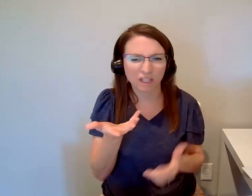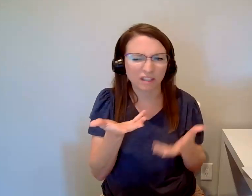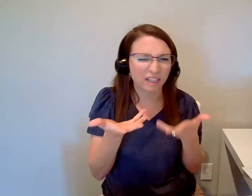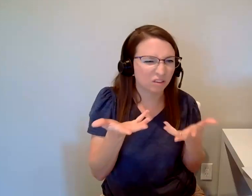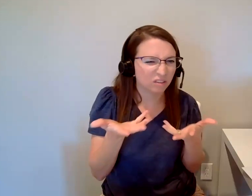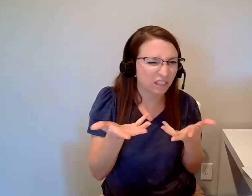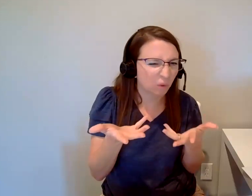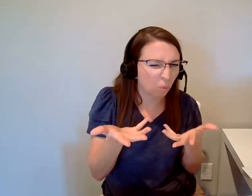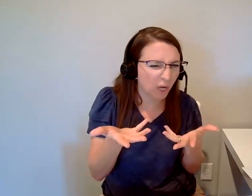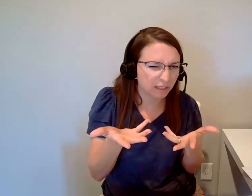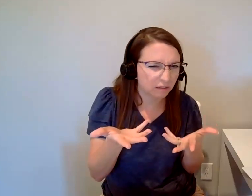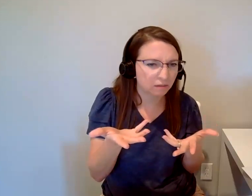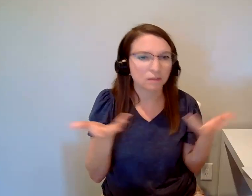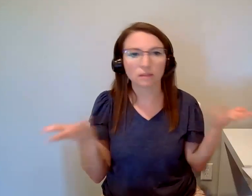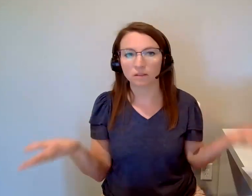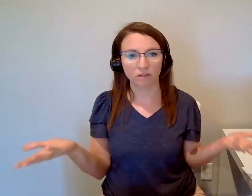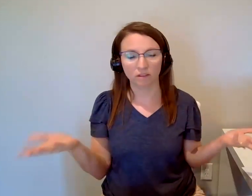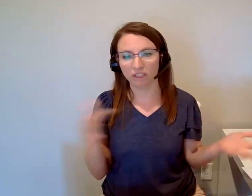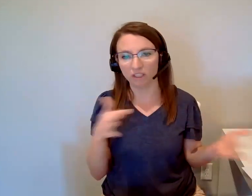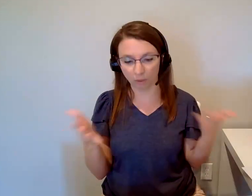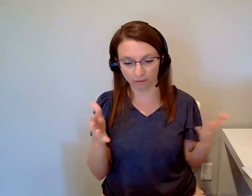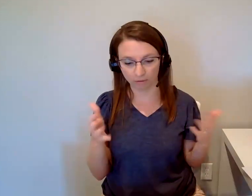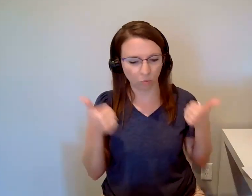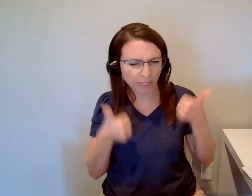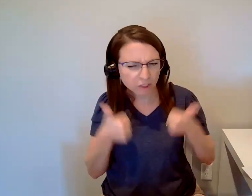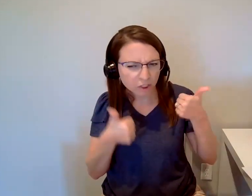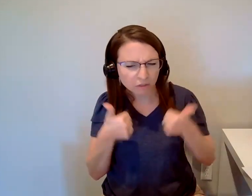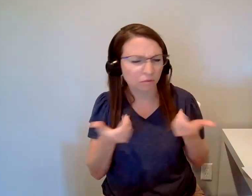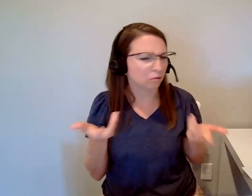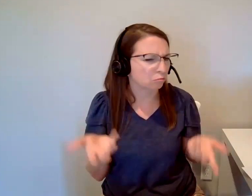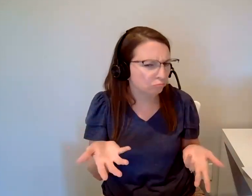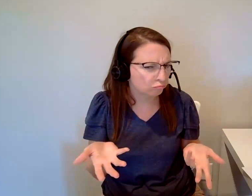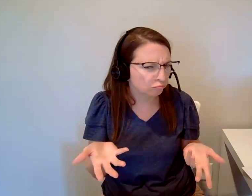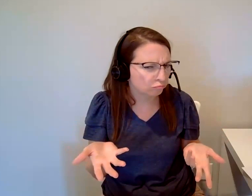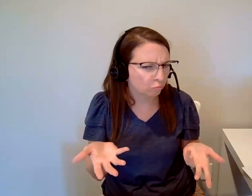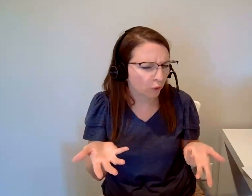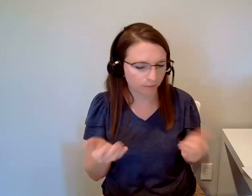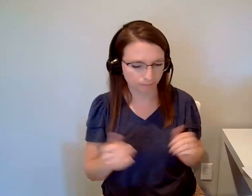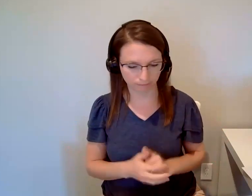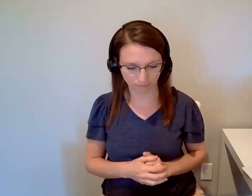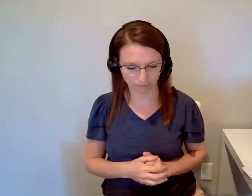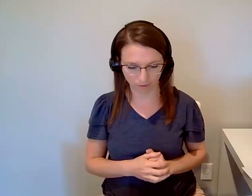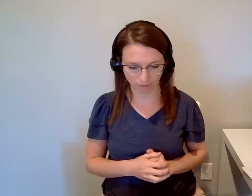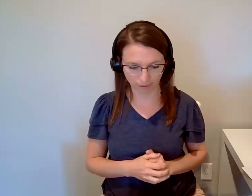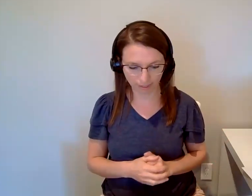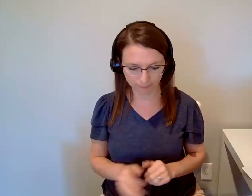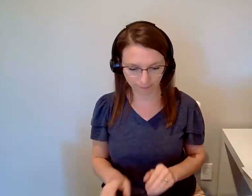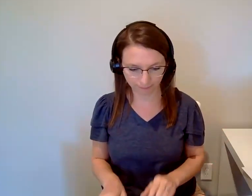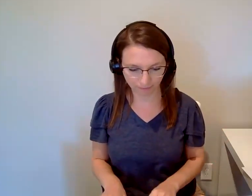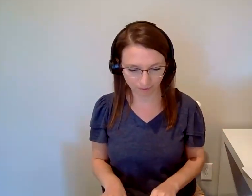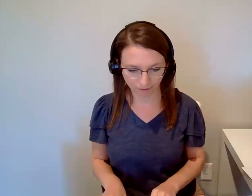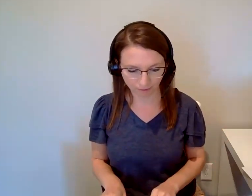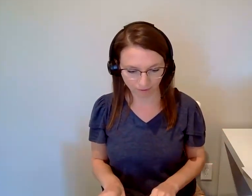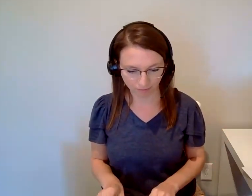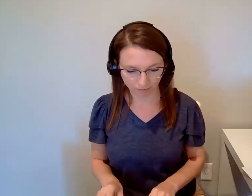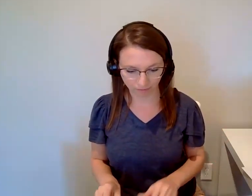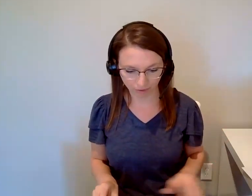kind of like you're saying what. Either one, which or what. Okay? Very